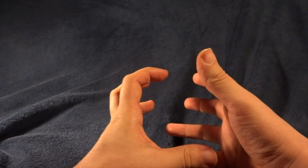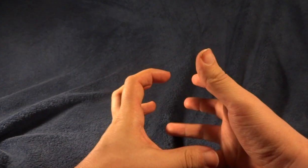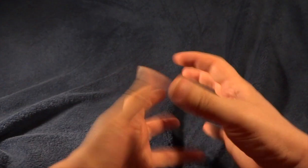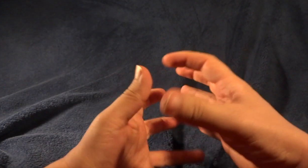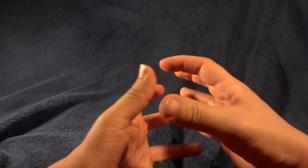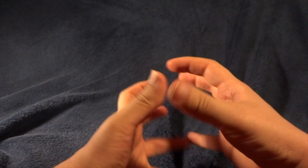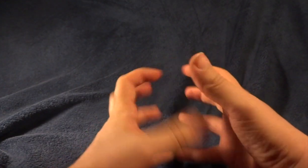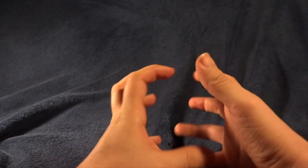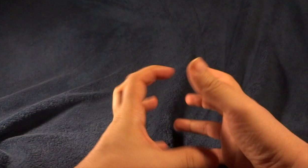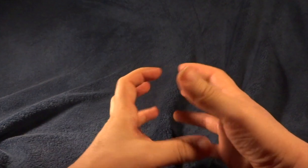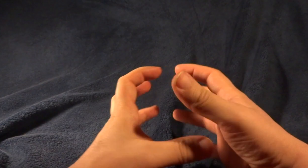it's more